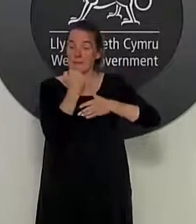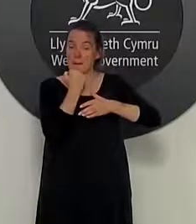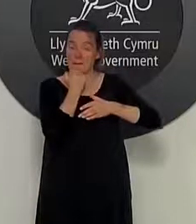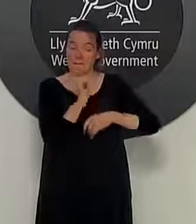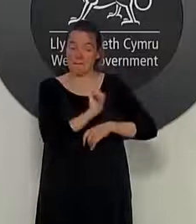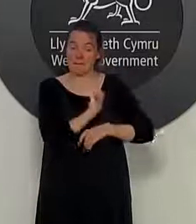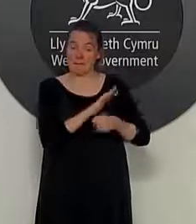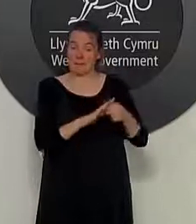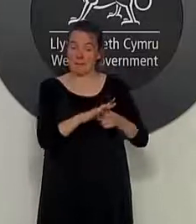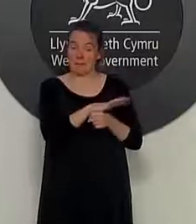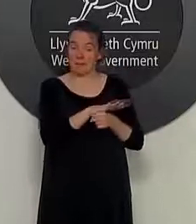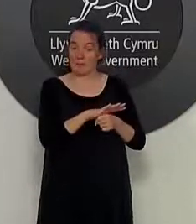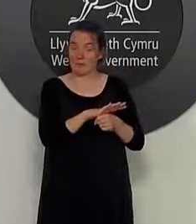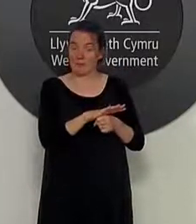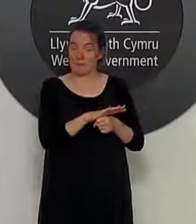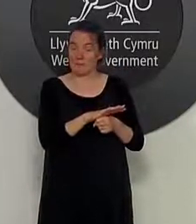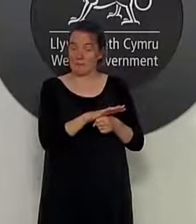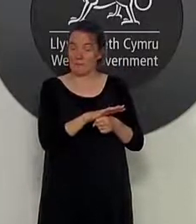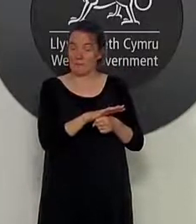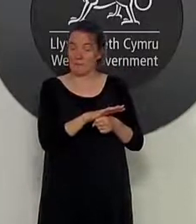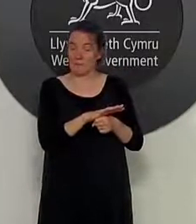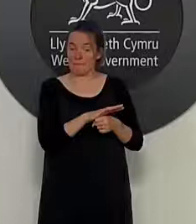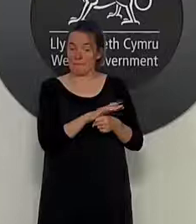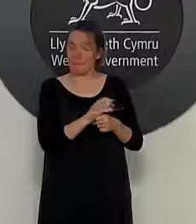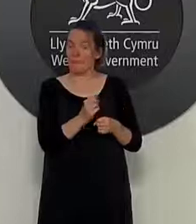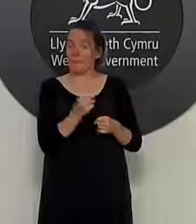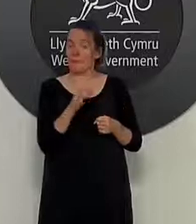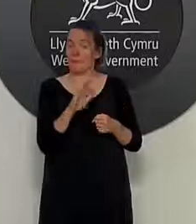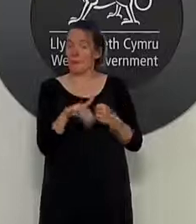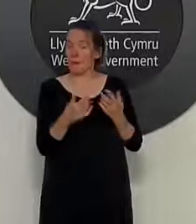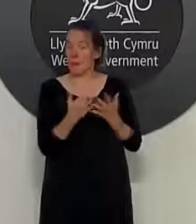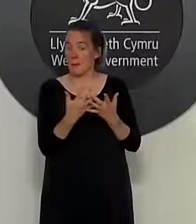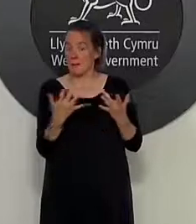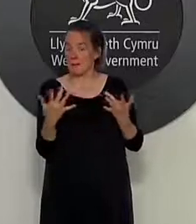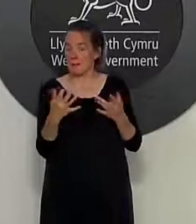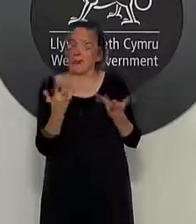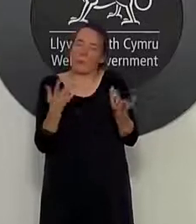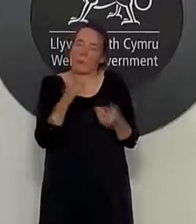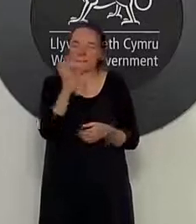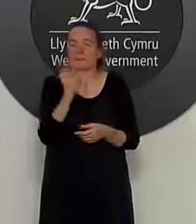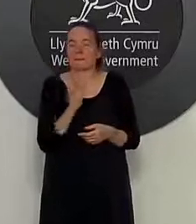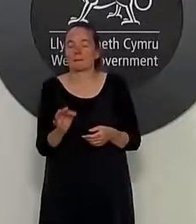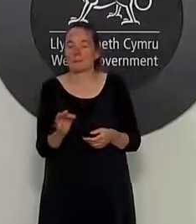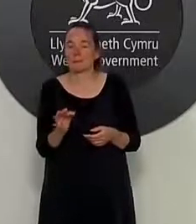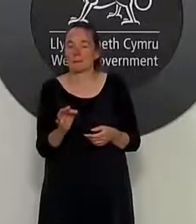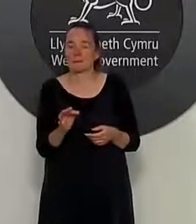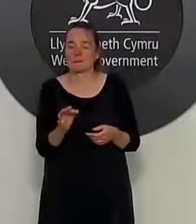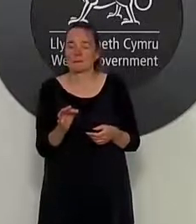the cap in terms of the numbers of or proportion of